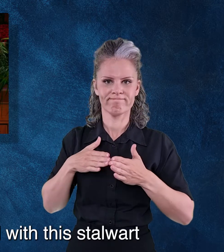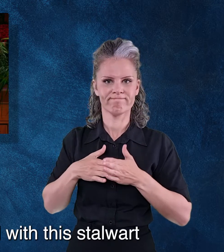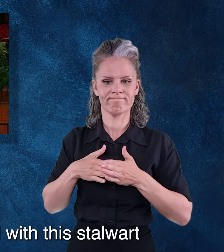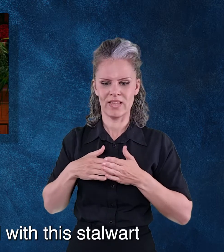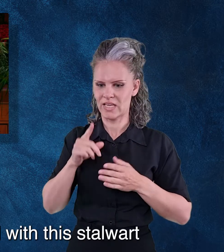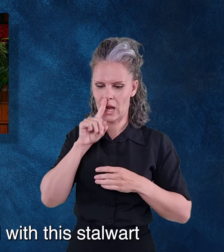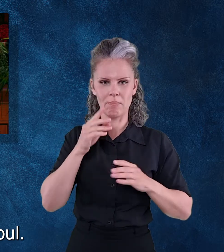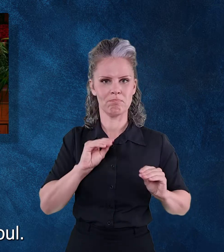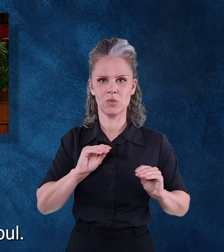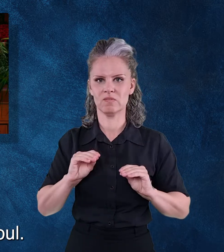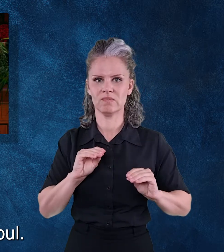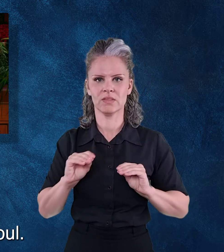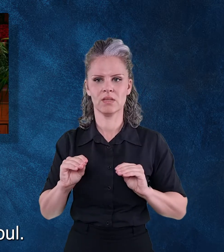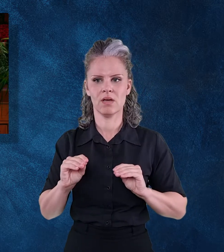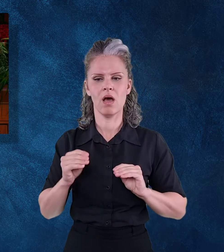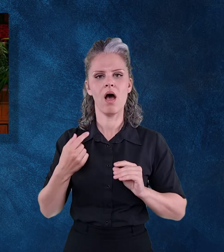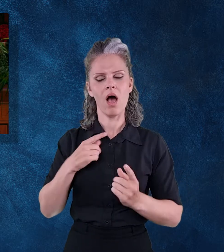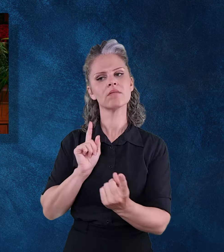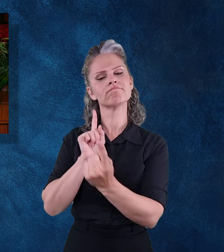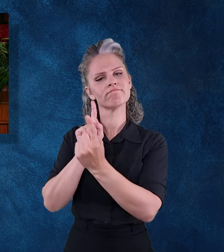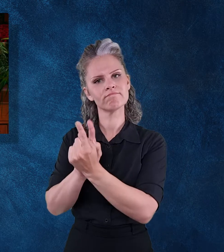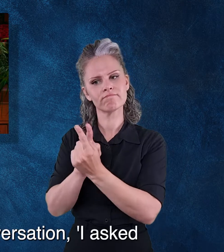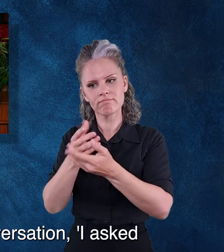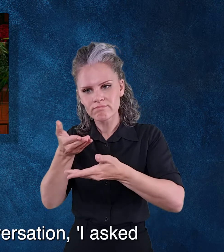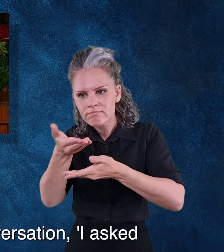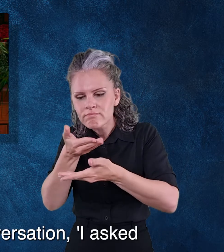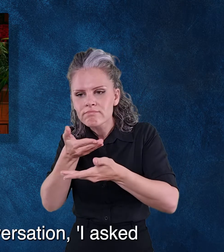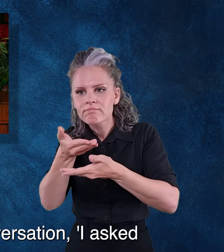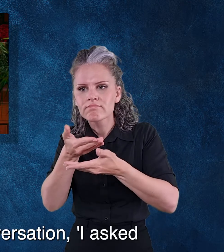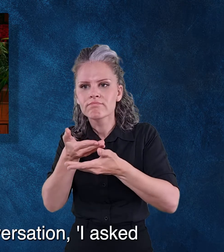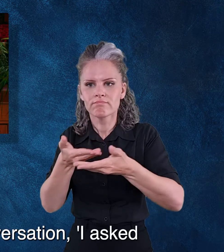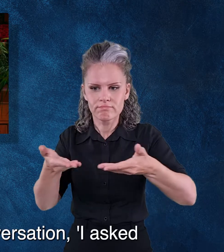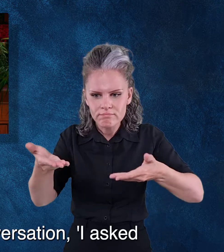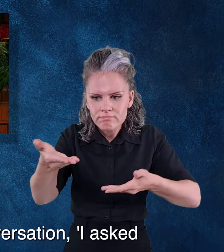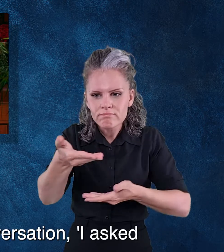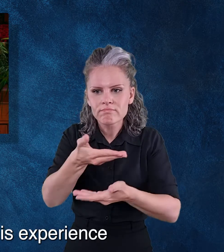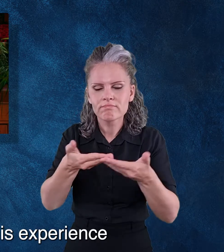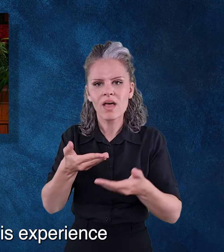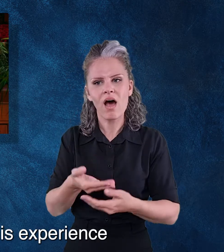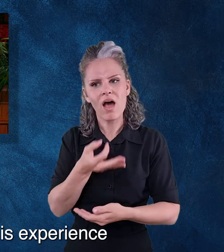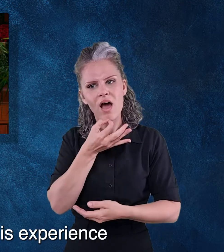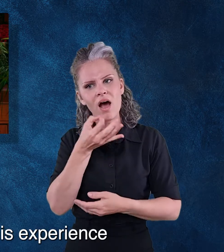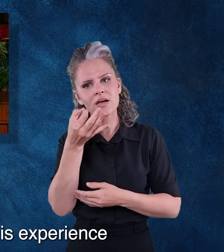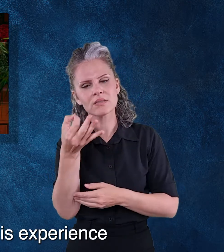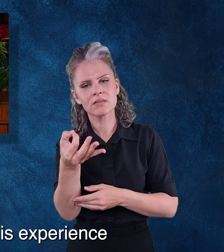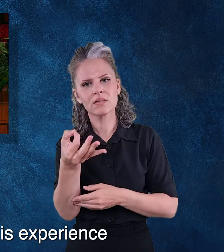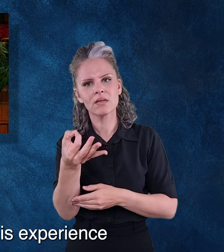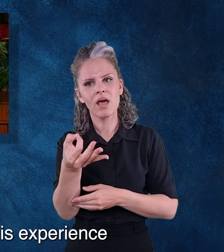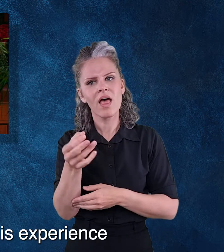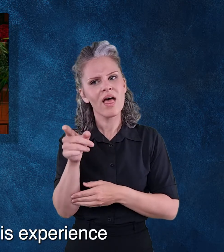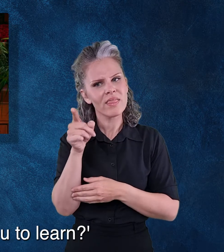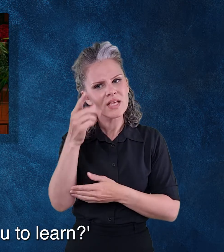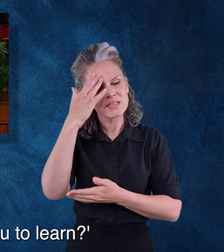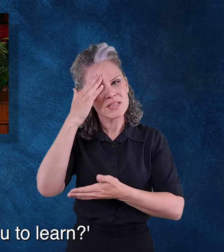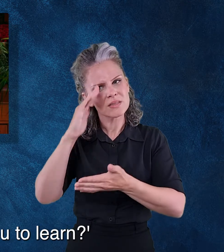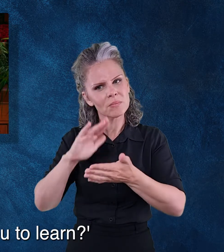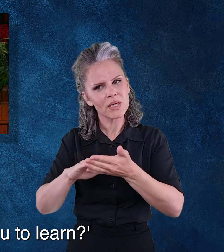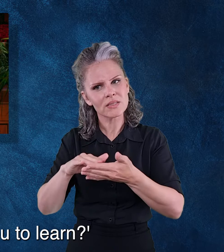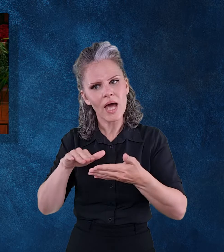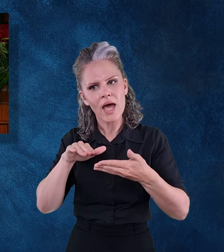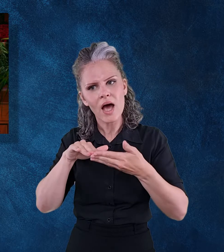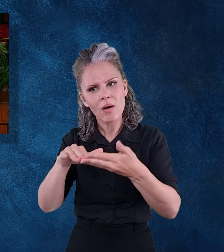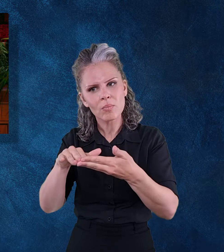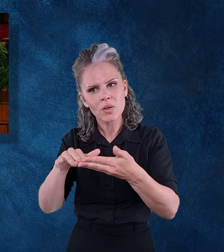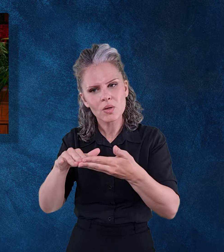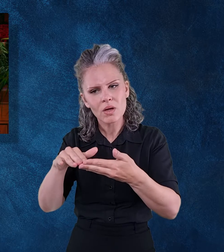and talked with a stalwart soul. During our conversation, I asked, what has this experience helped you to